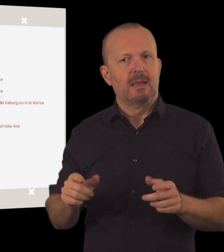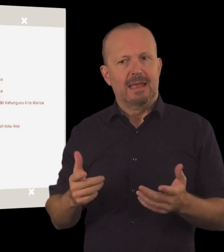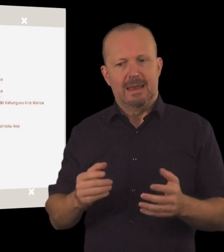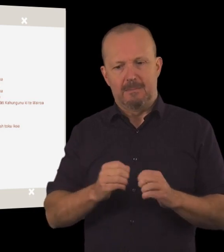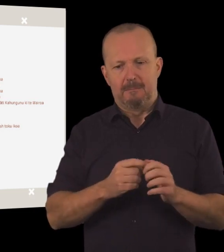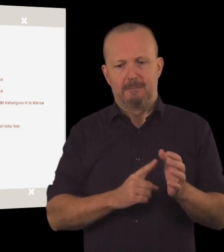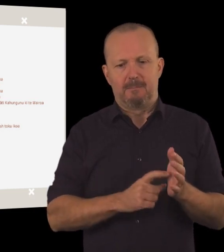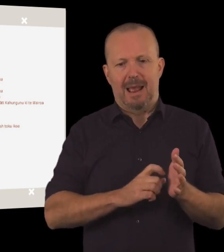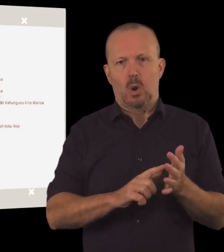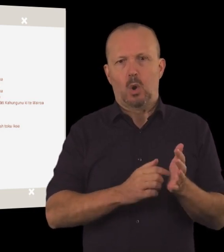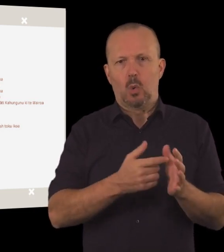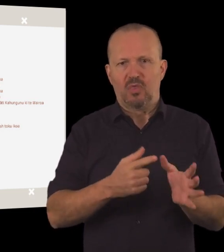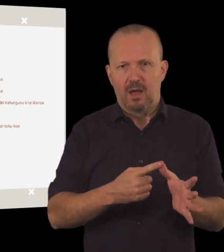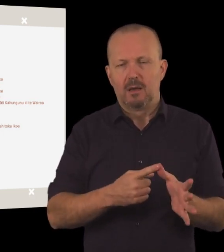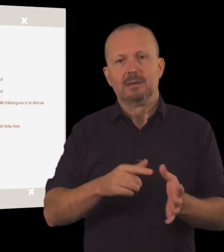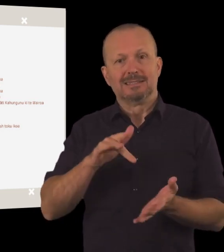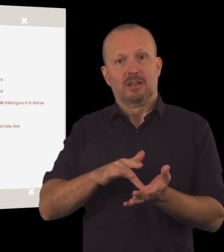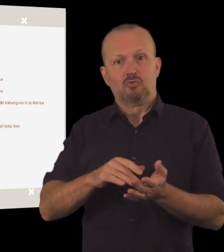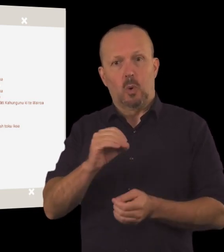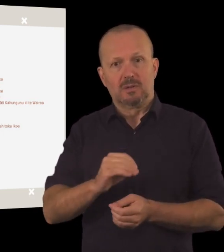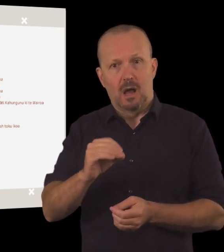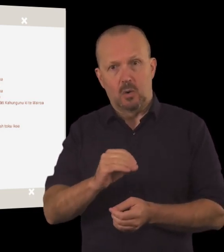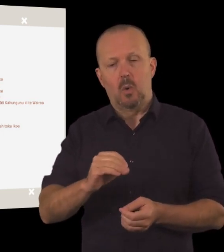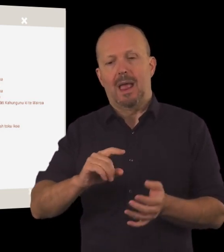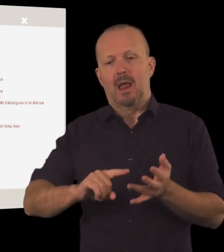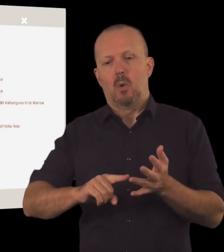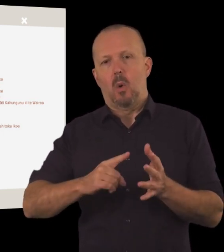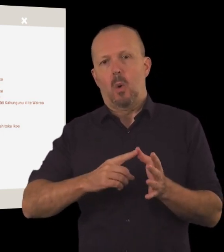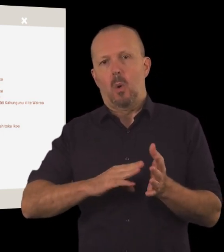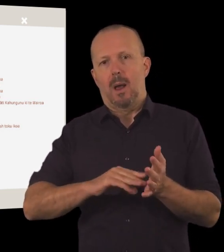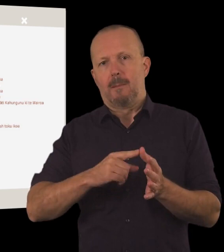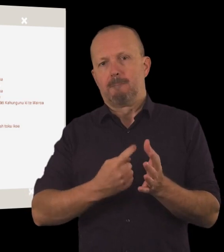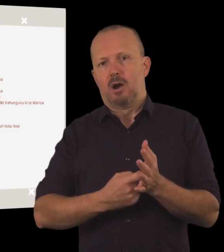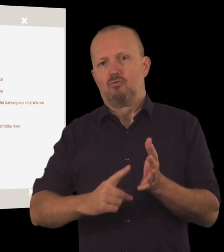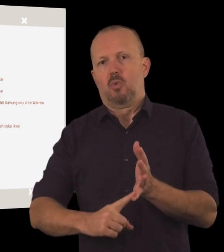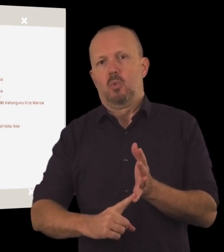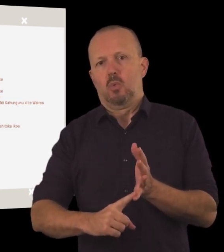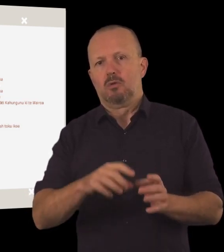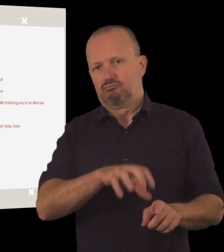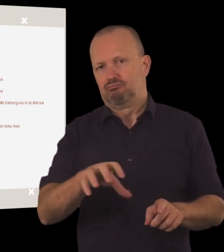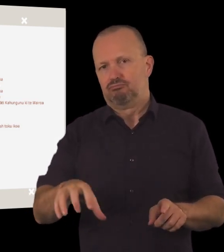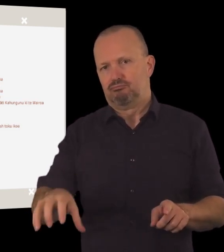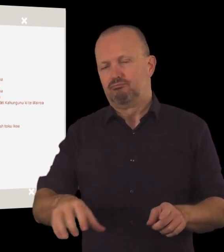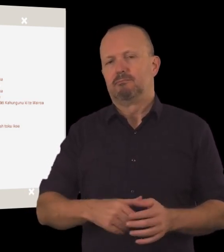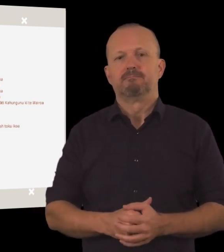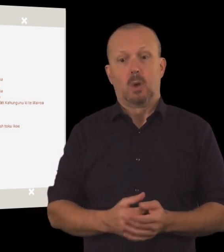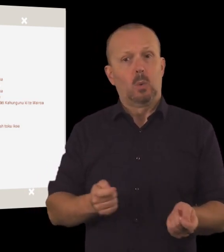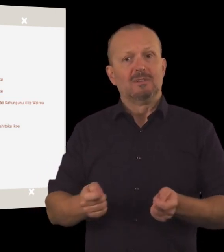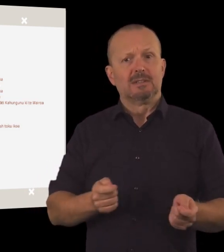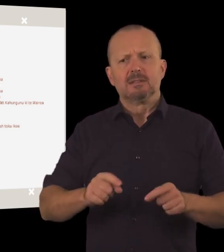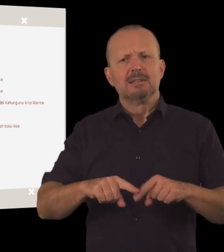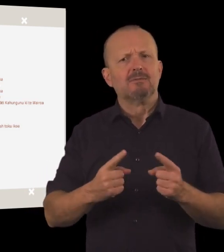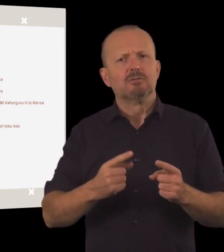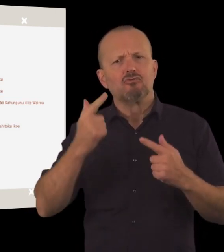programs that we have in Balclutha, Central Otago, and Oamaru. We